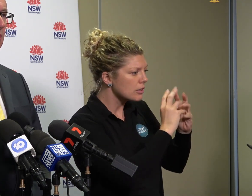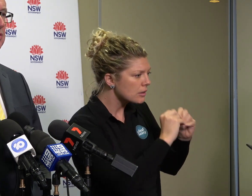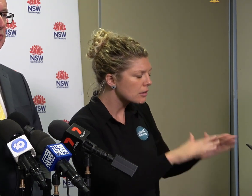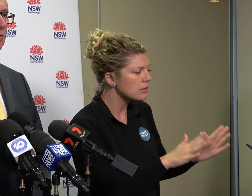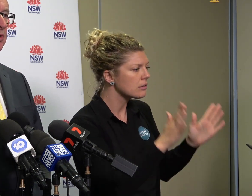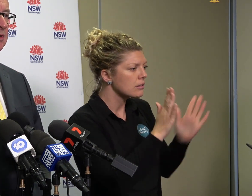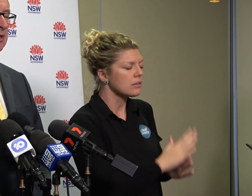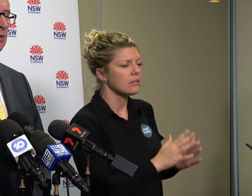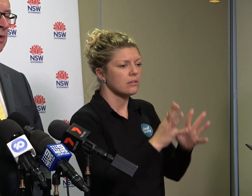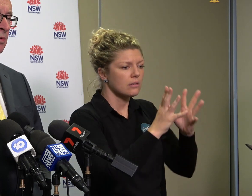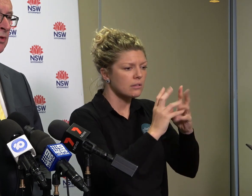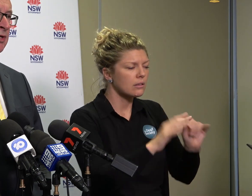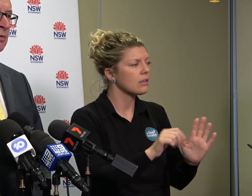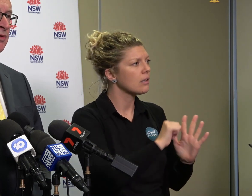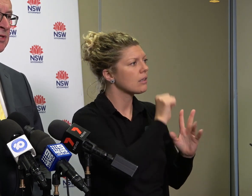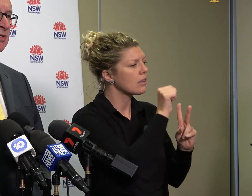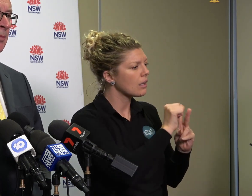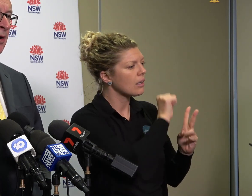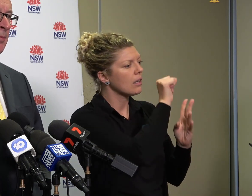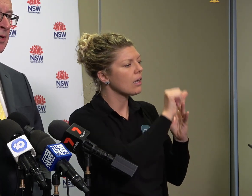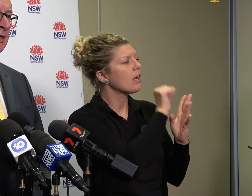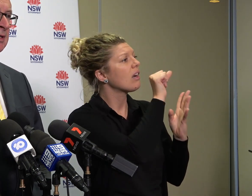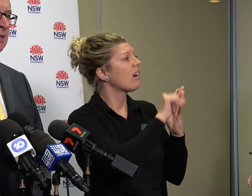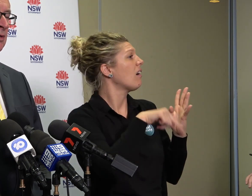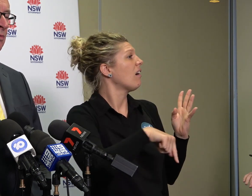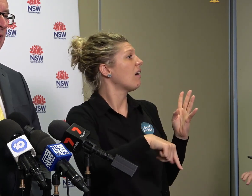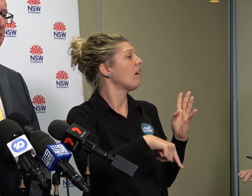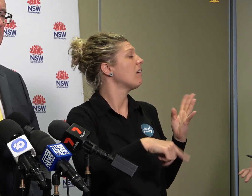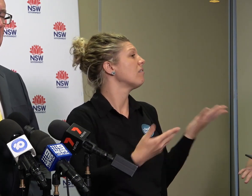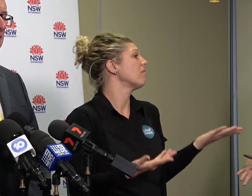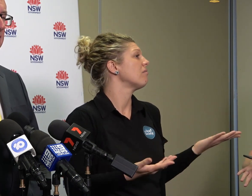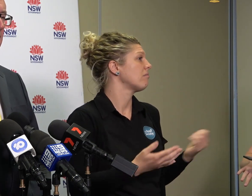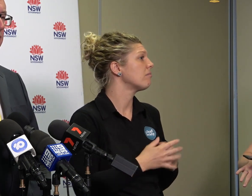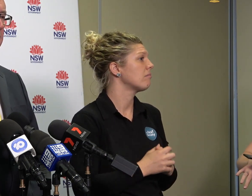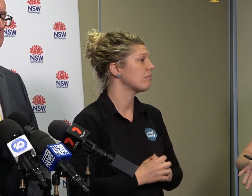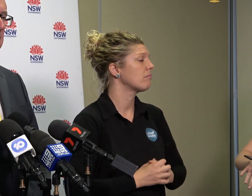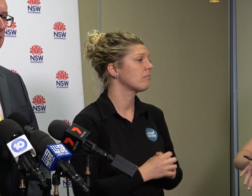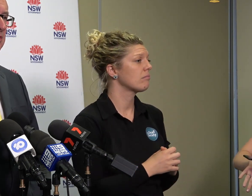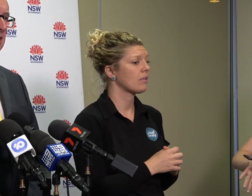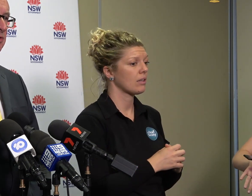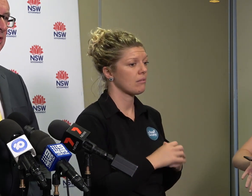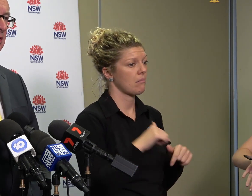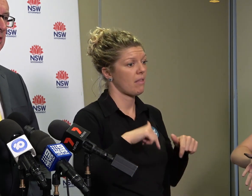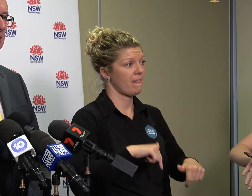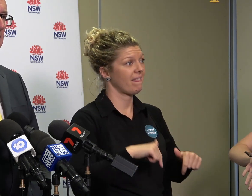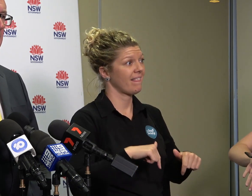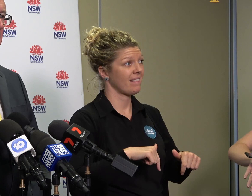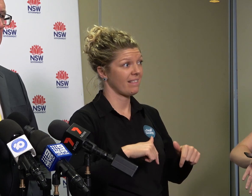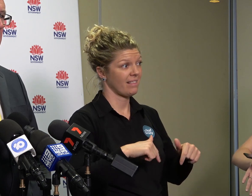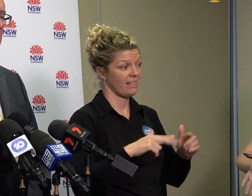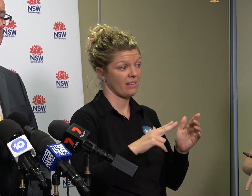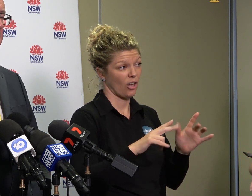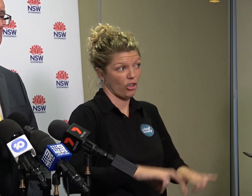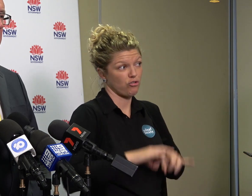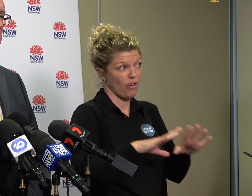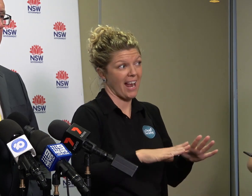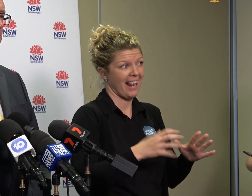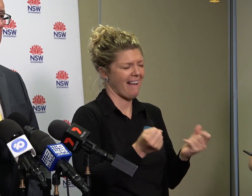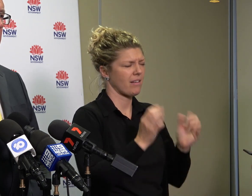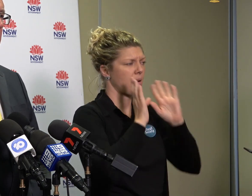community, and I'm quite sure that we will deal with this appropriately. We have an amazing health system here in this country,